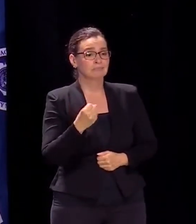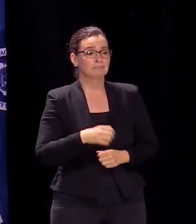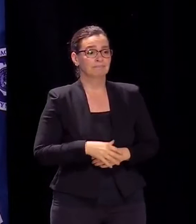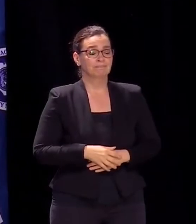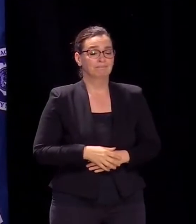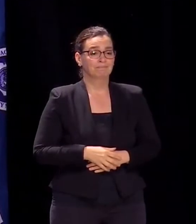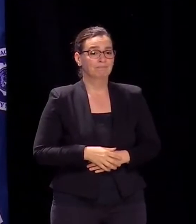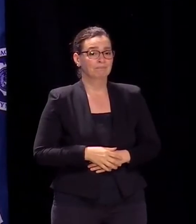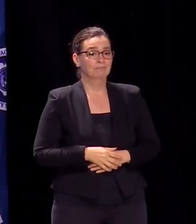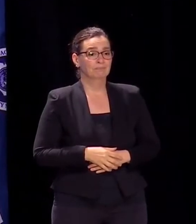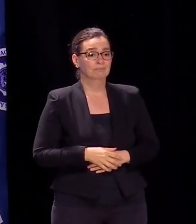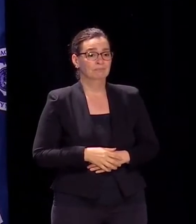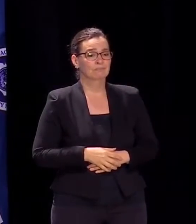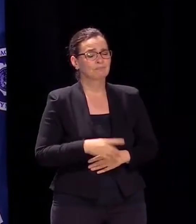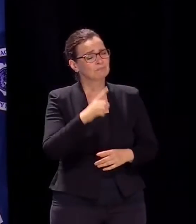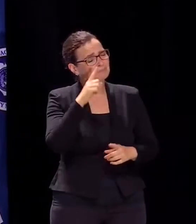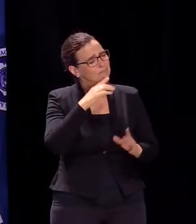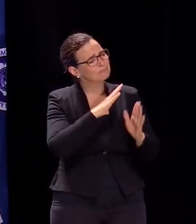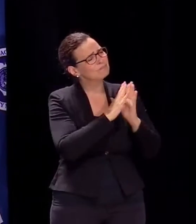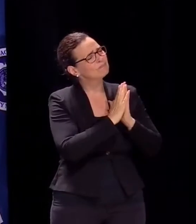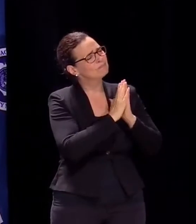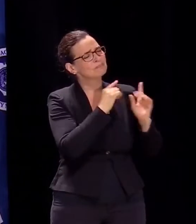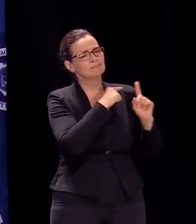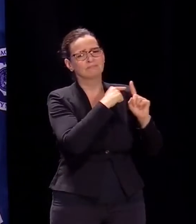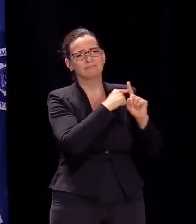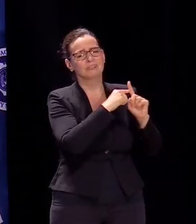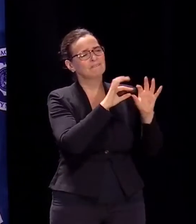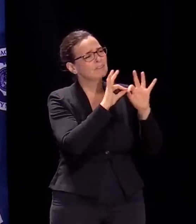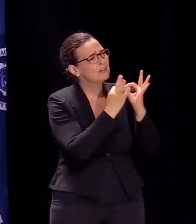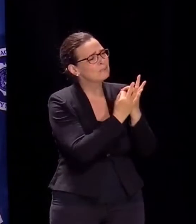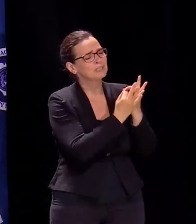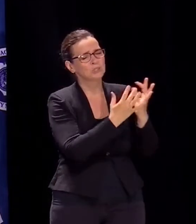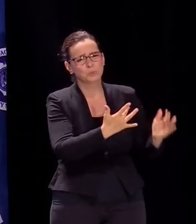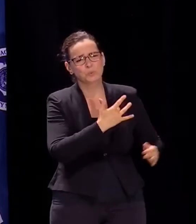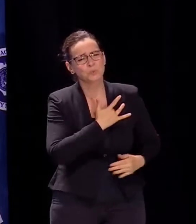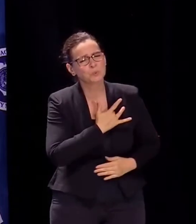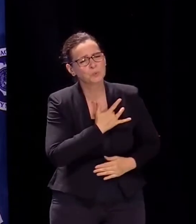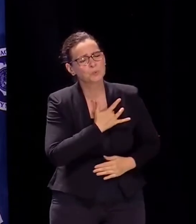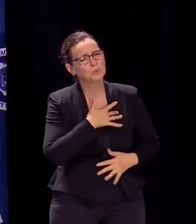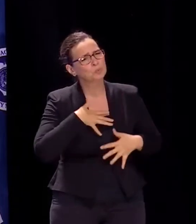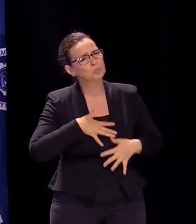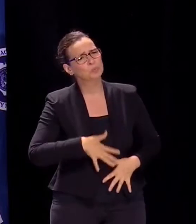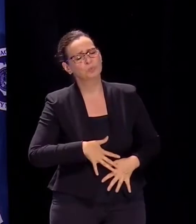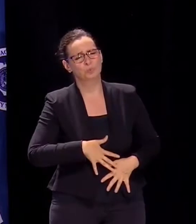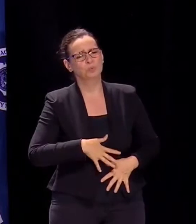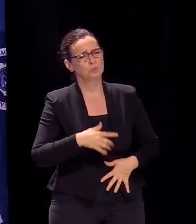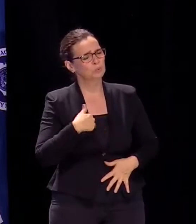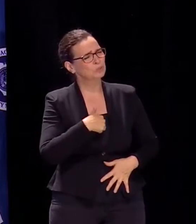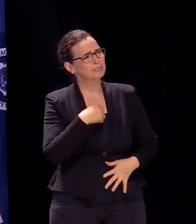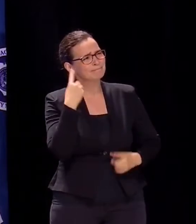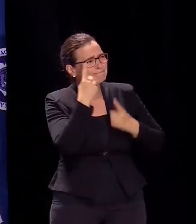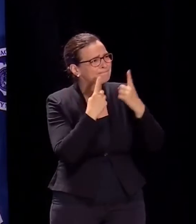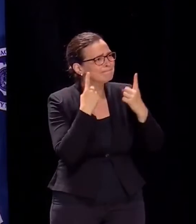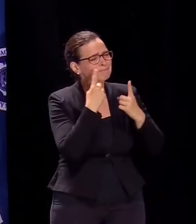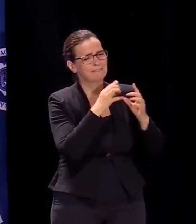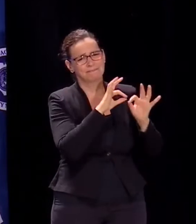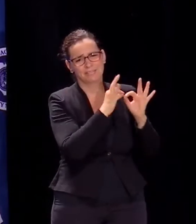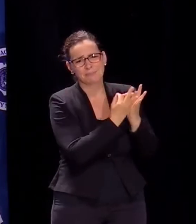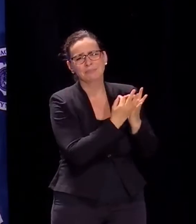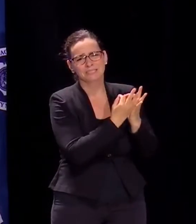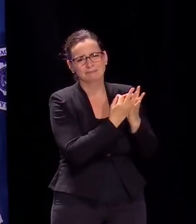Certainly, let's think about them and their families and everyone we've lost throughout COVID. Related to COVID and not related to COVID as